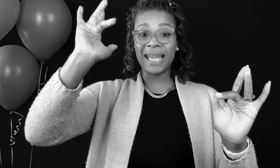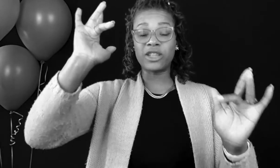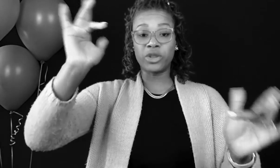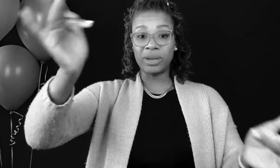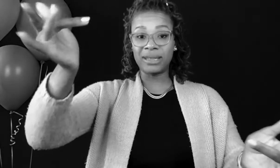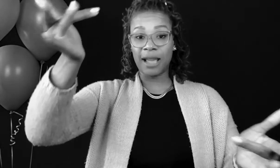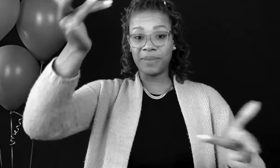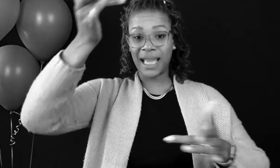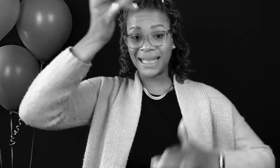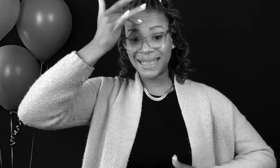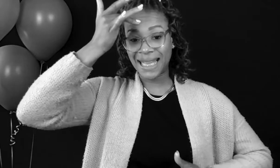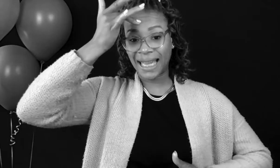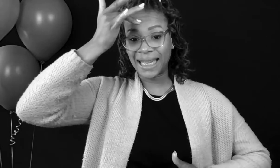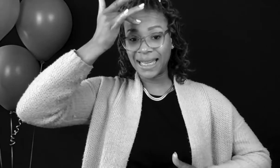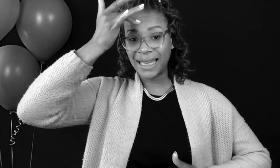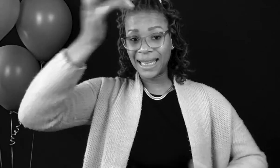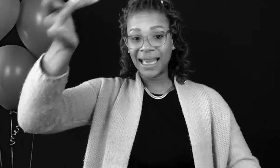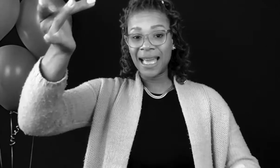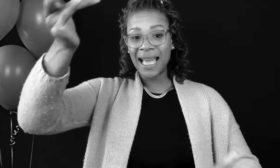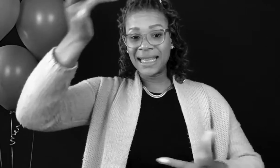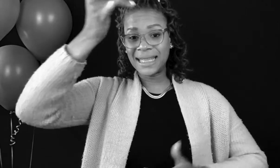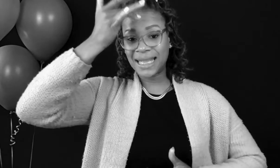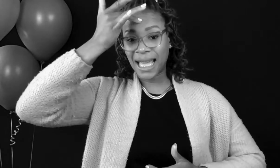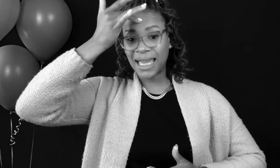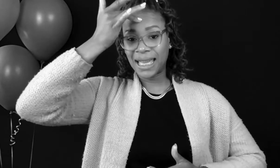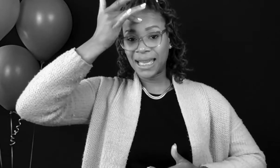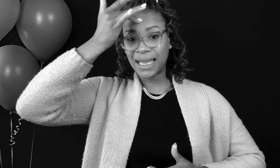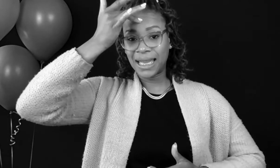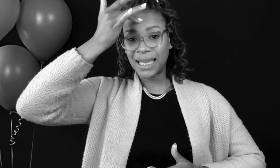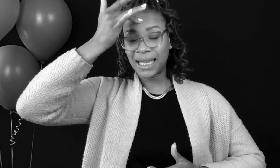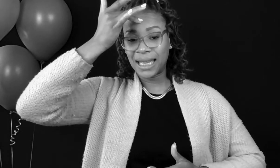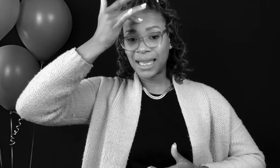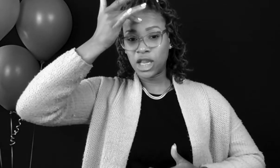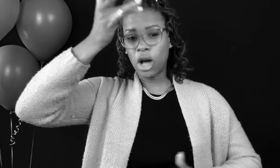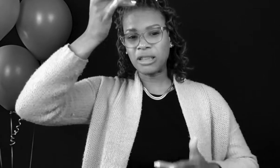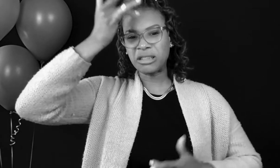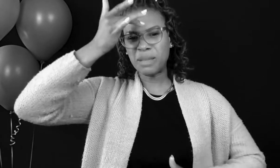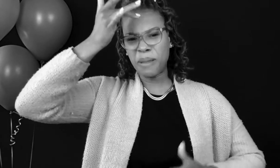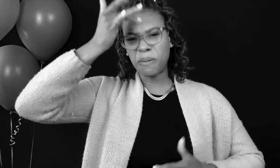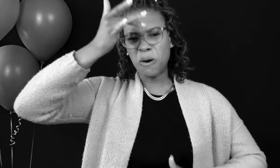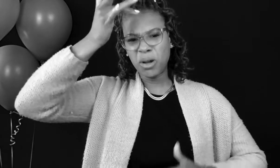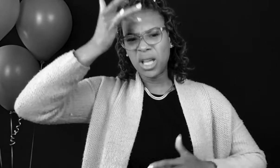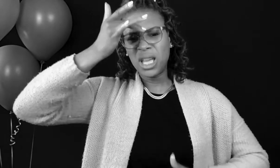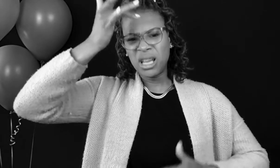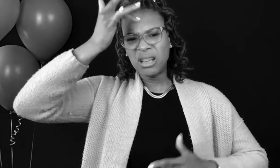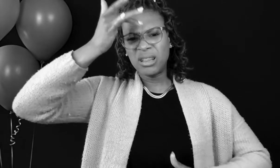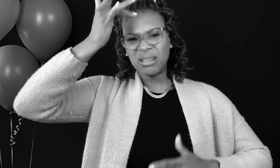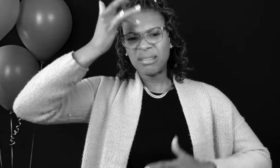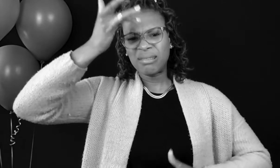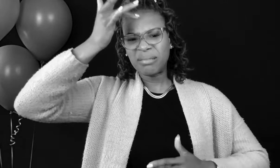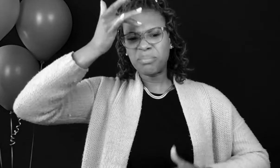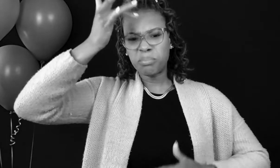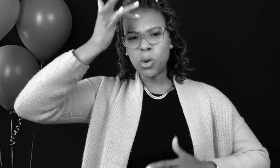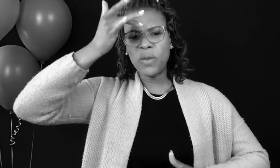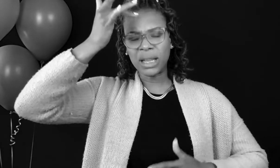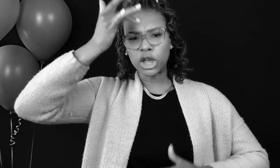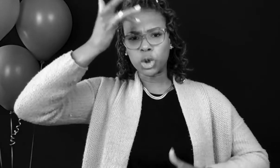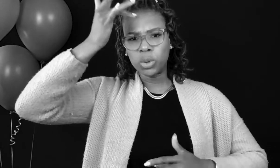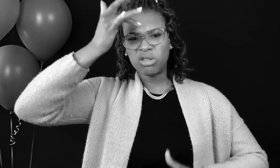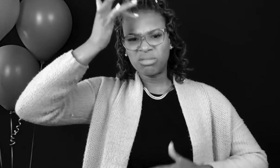doing the same thing. Sick. Sick. You'll also see people move it a little,